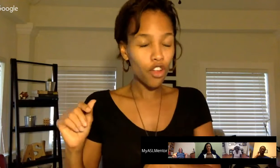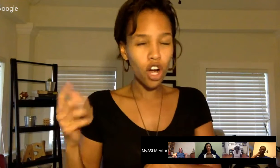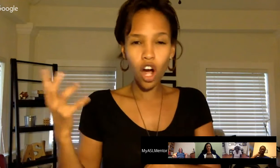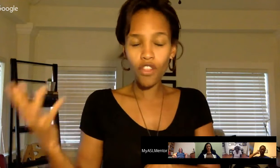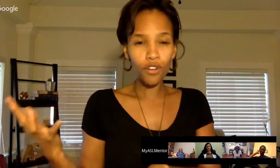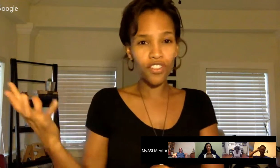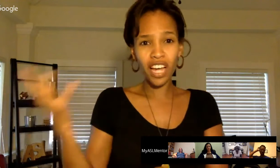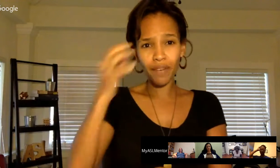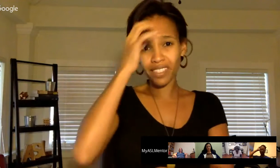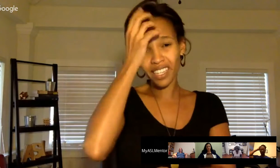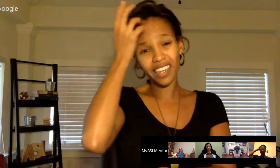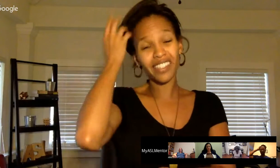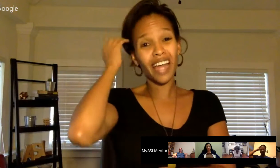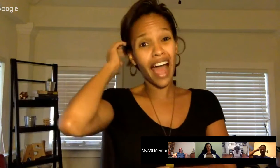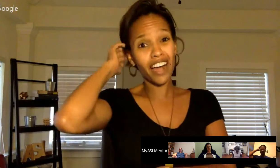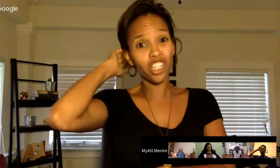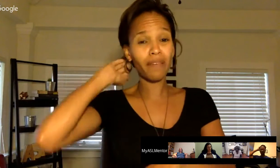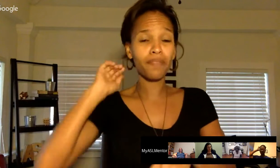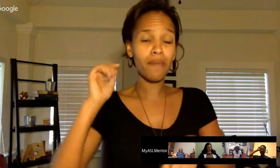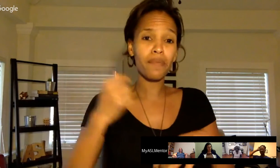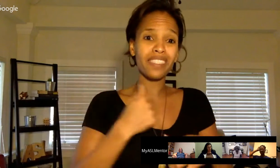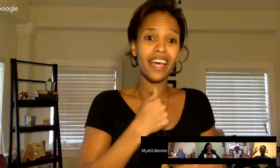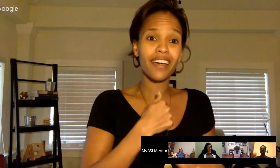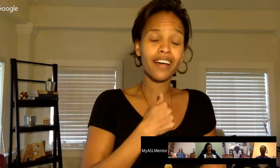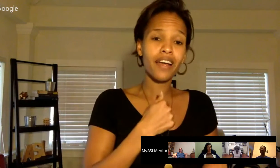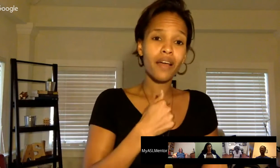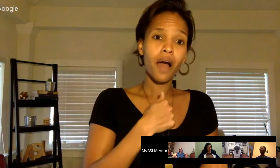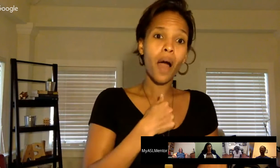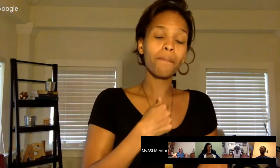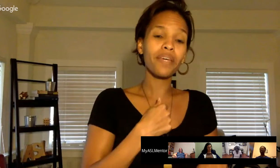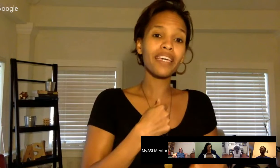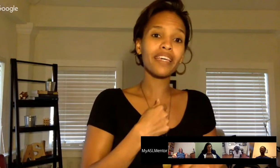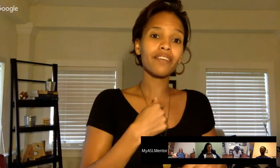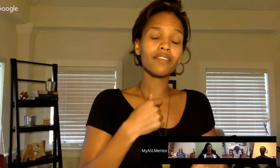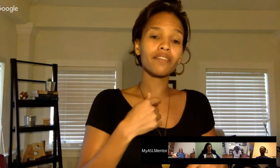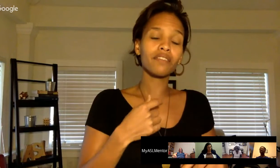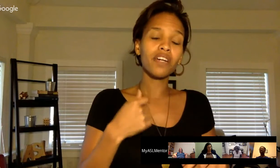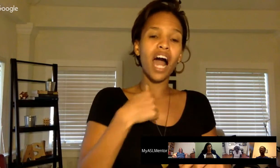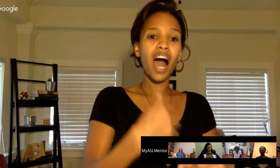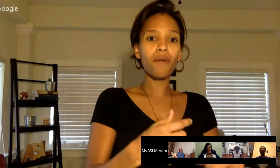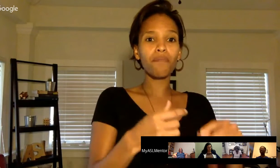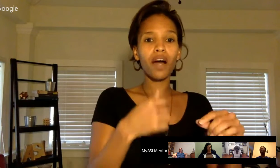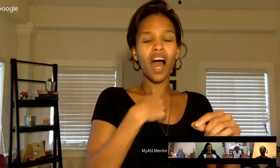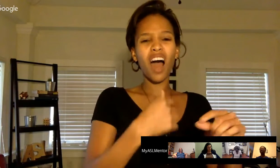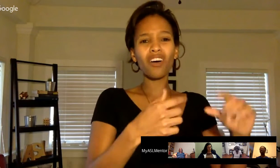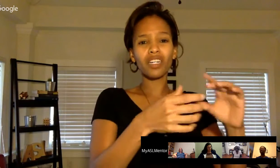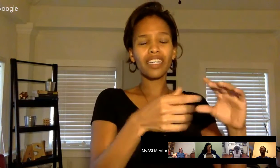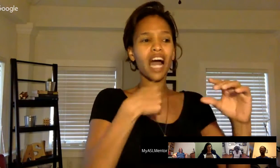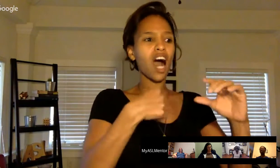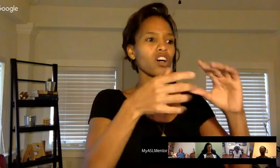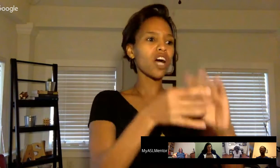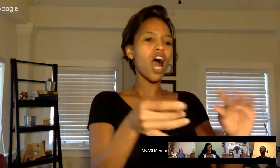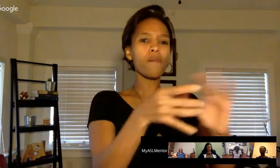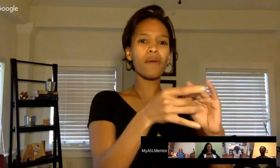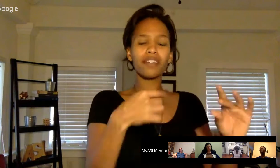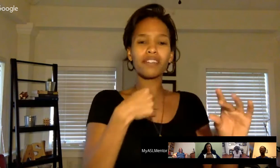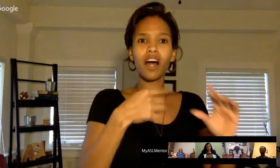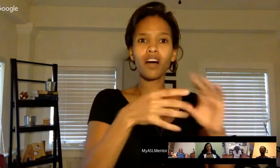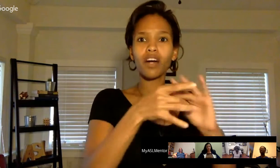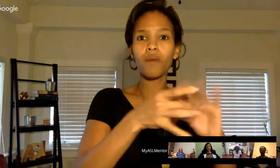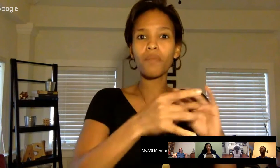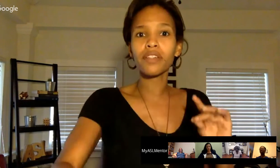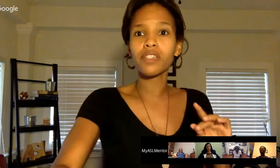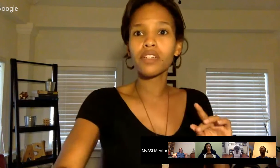The other thing I was thinking is it actually they might be saying me. I'll